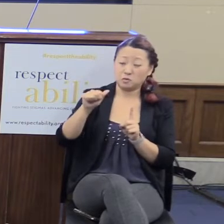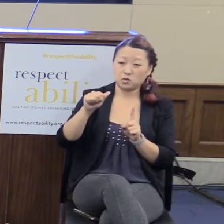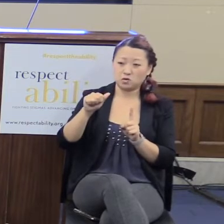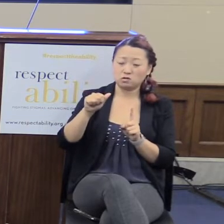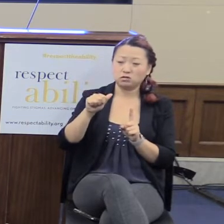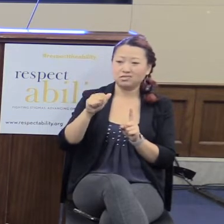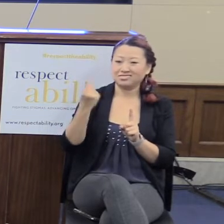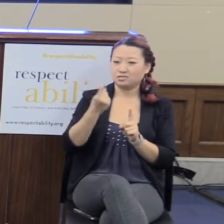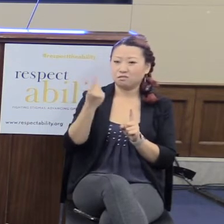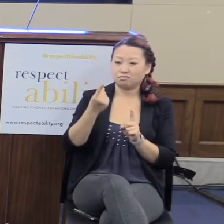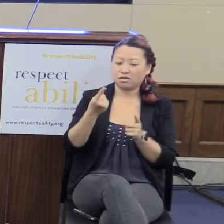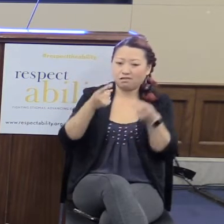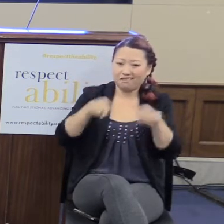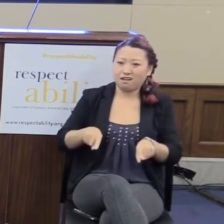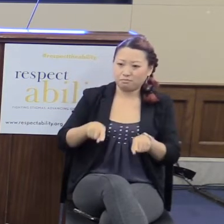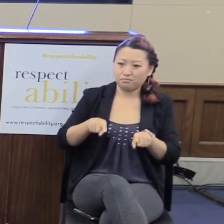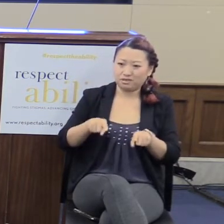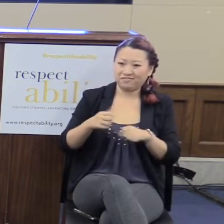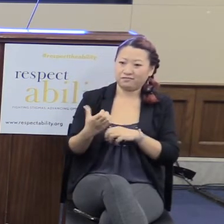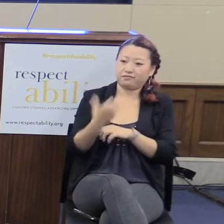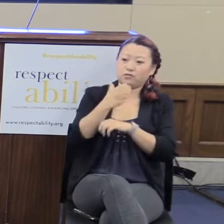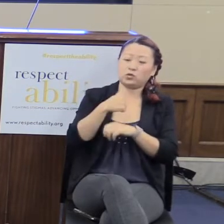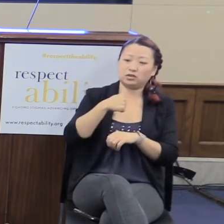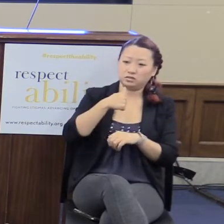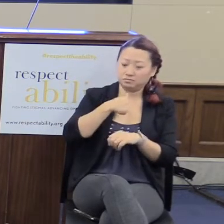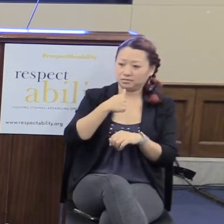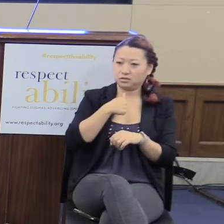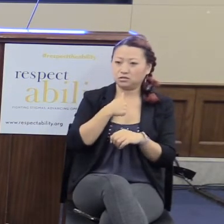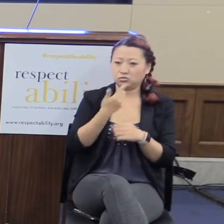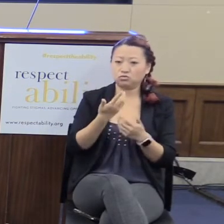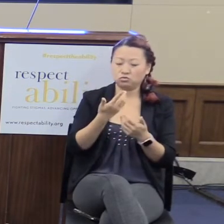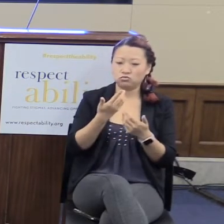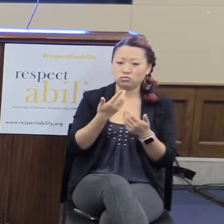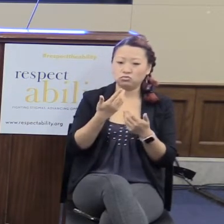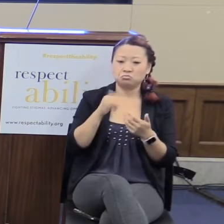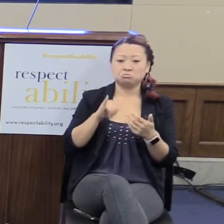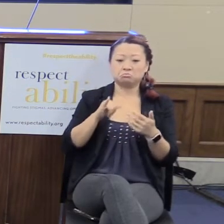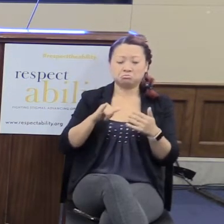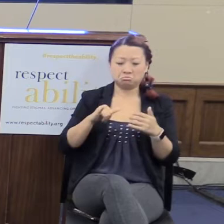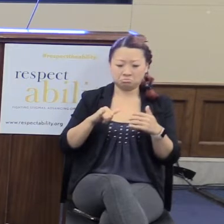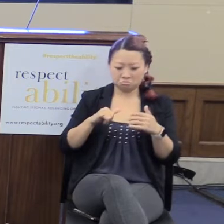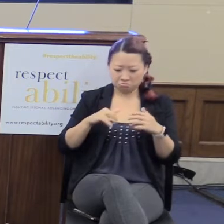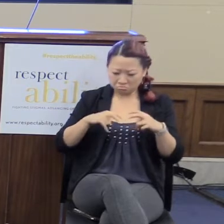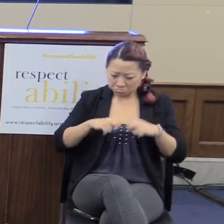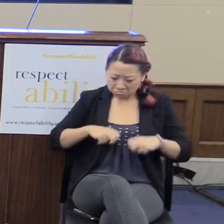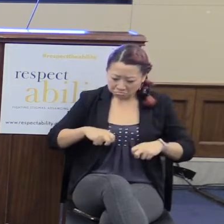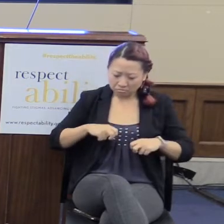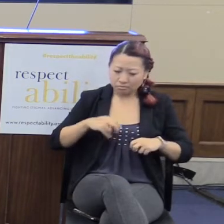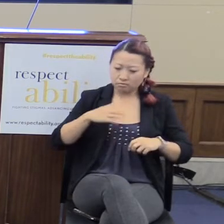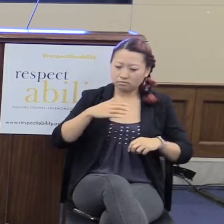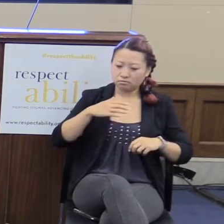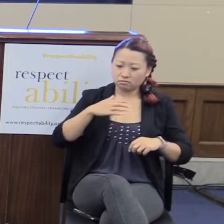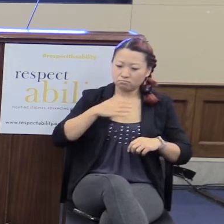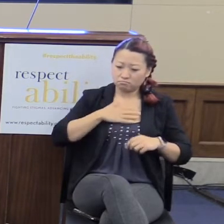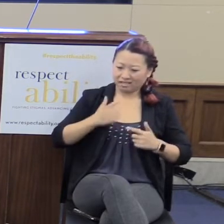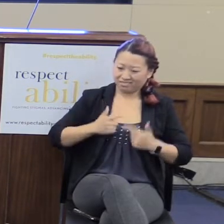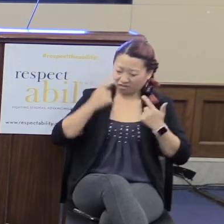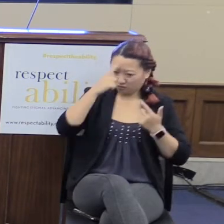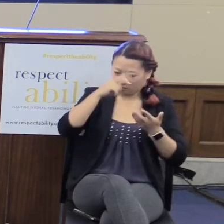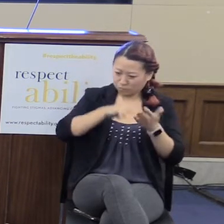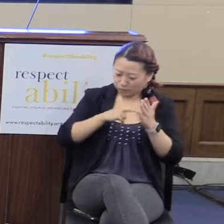happened that actually forced me to discover what my purpose in life